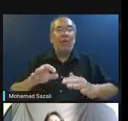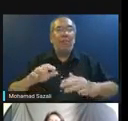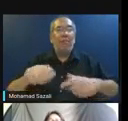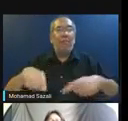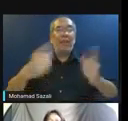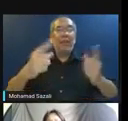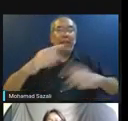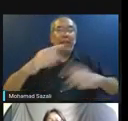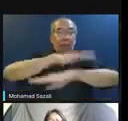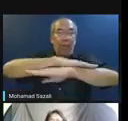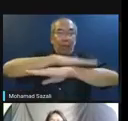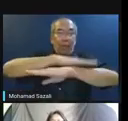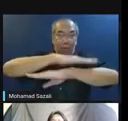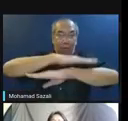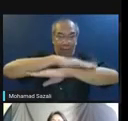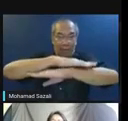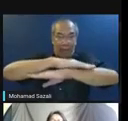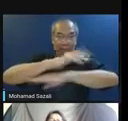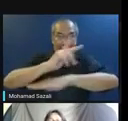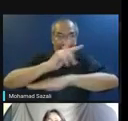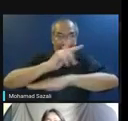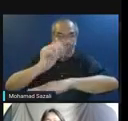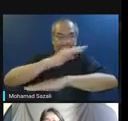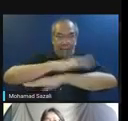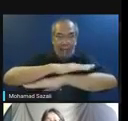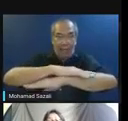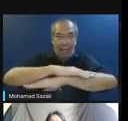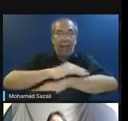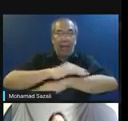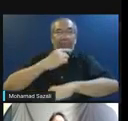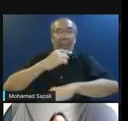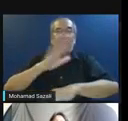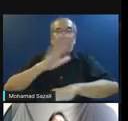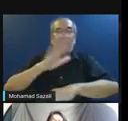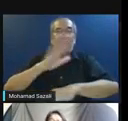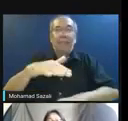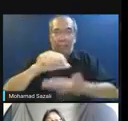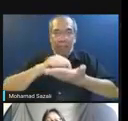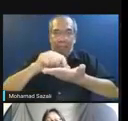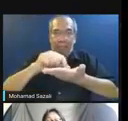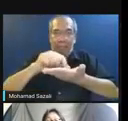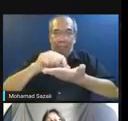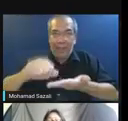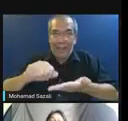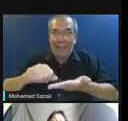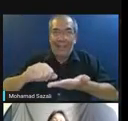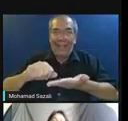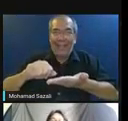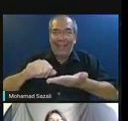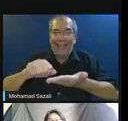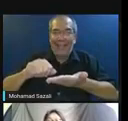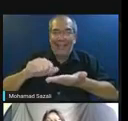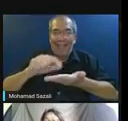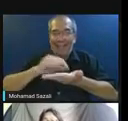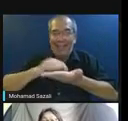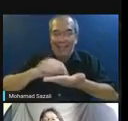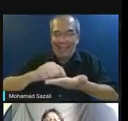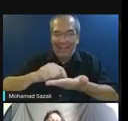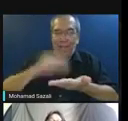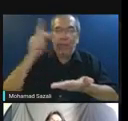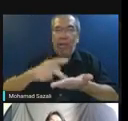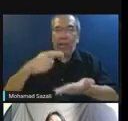we need to communicate. We need people to understand us. So let's say if you are going to let's say to a